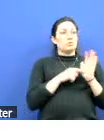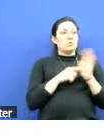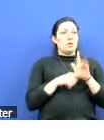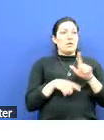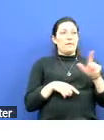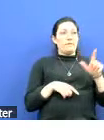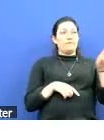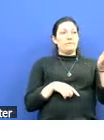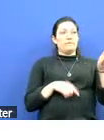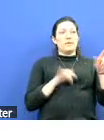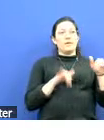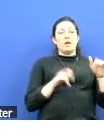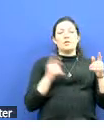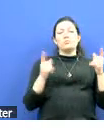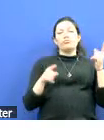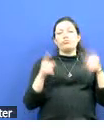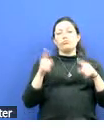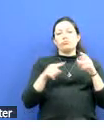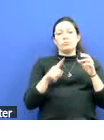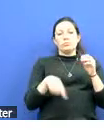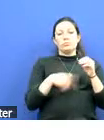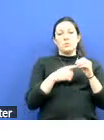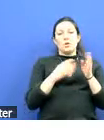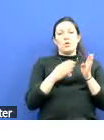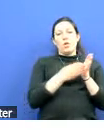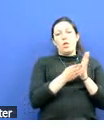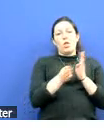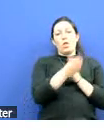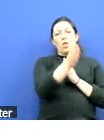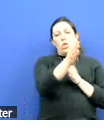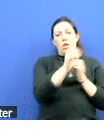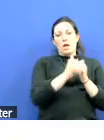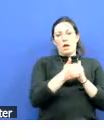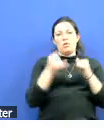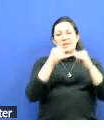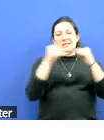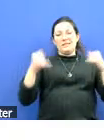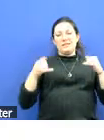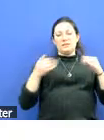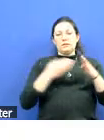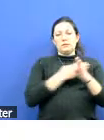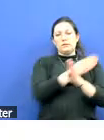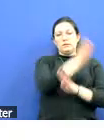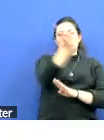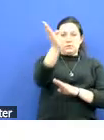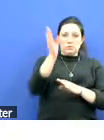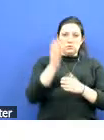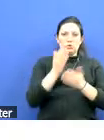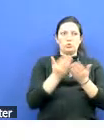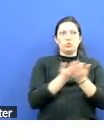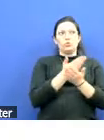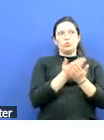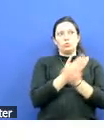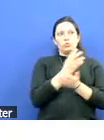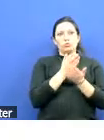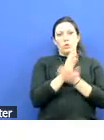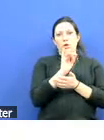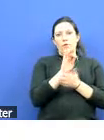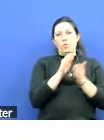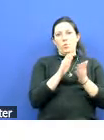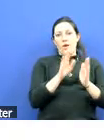precipitate an adjustment in the route that is outside the existing easement. So there is some new right-of-way in that case being requested from the